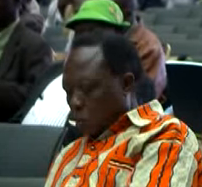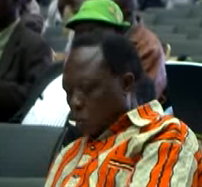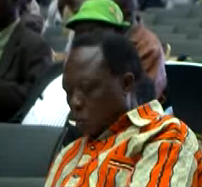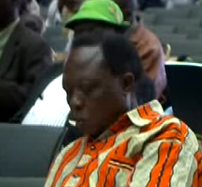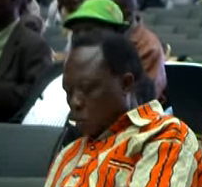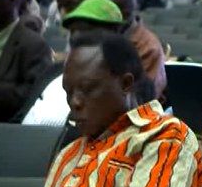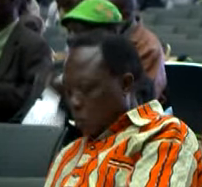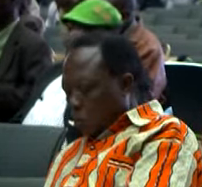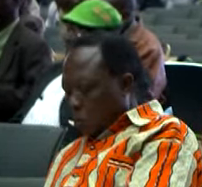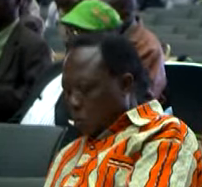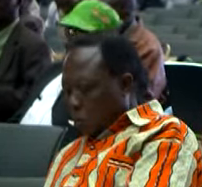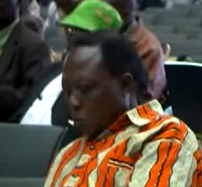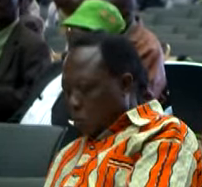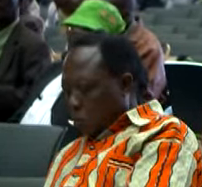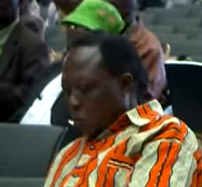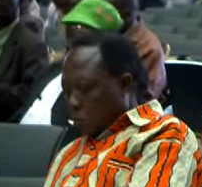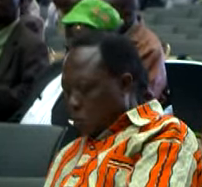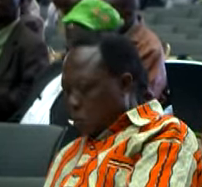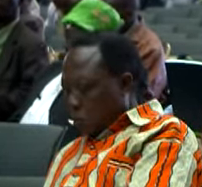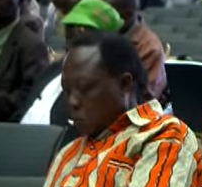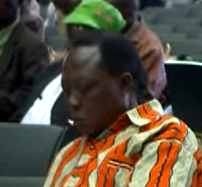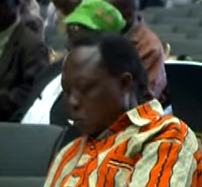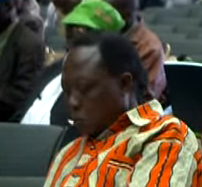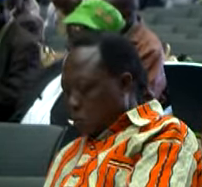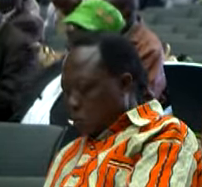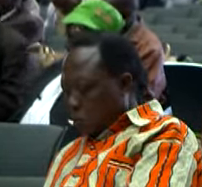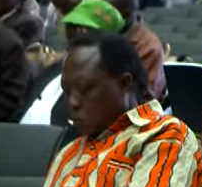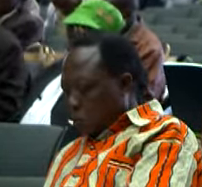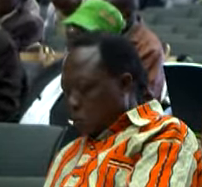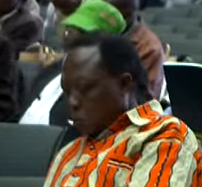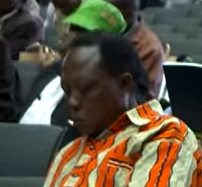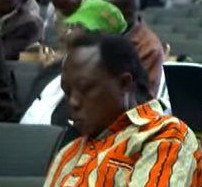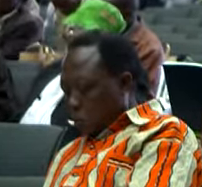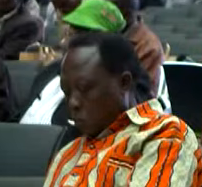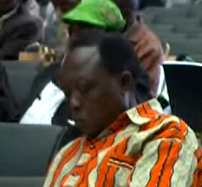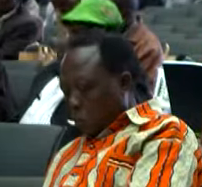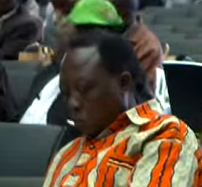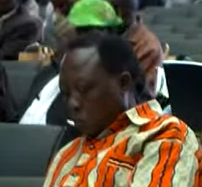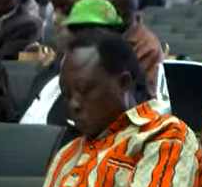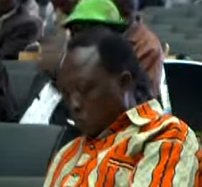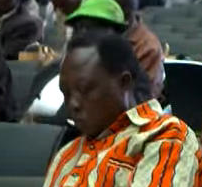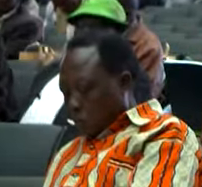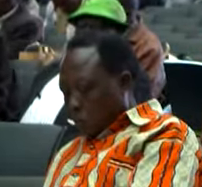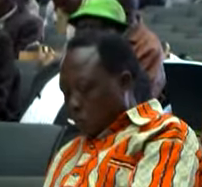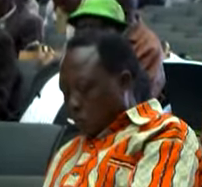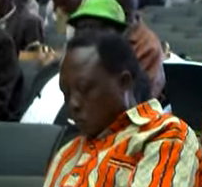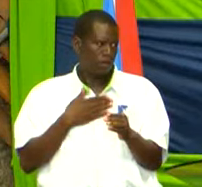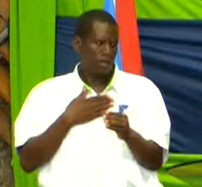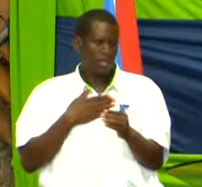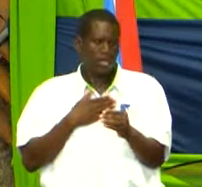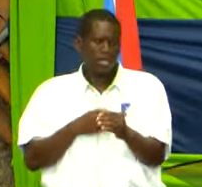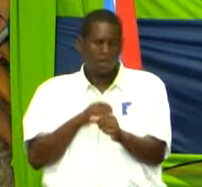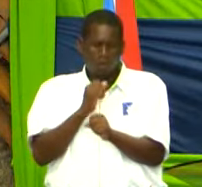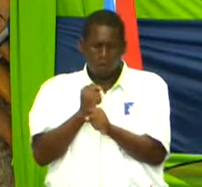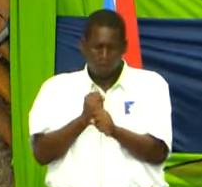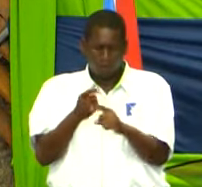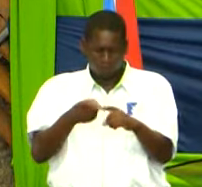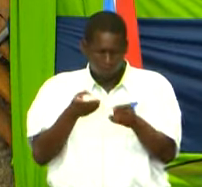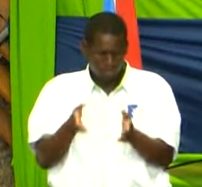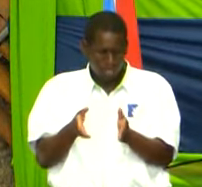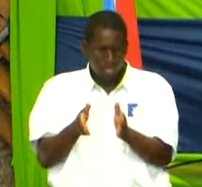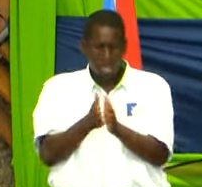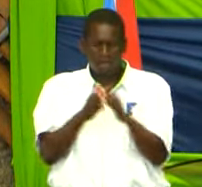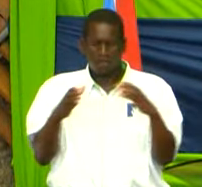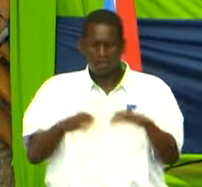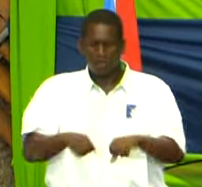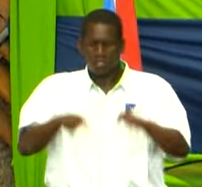taking your business in the future lies in my hands and those of my entire team in KCB. The group